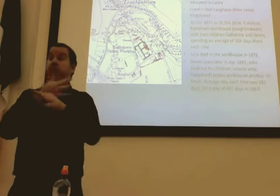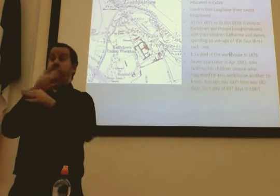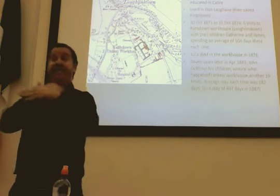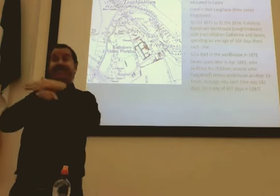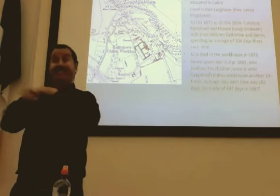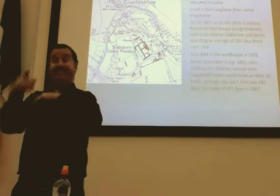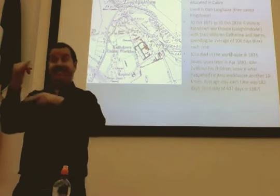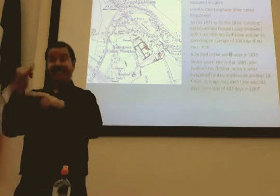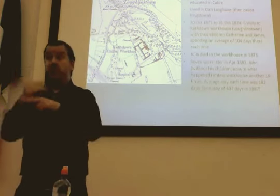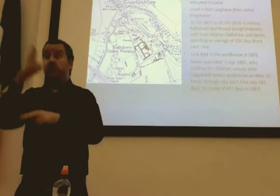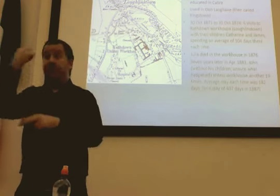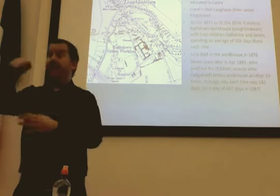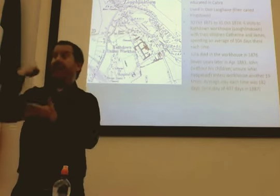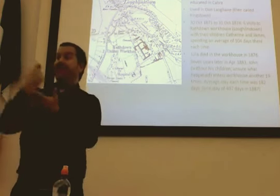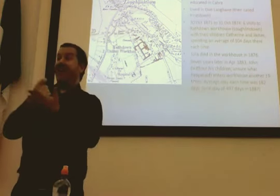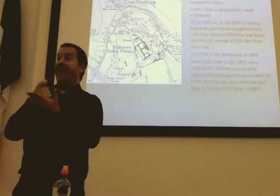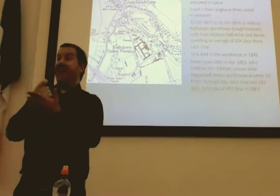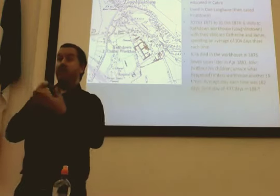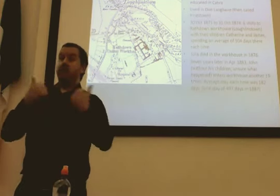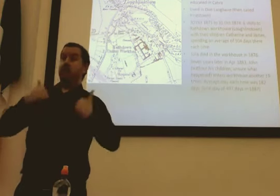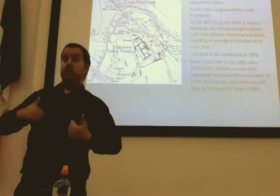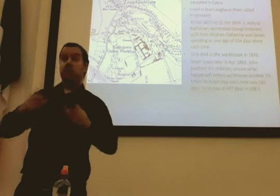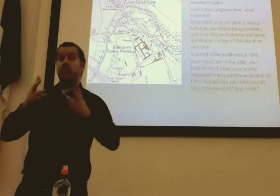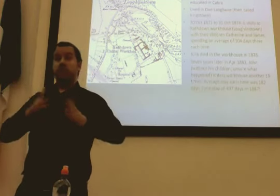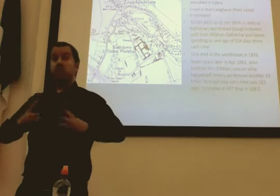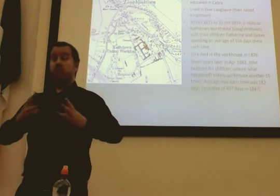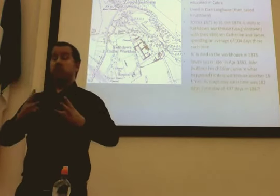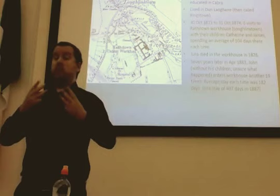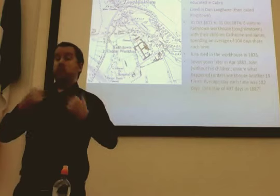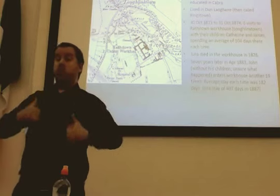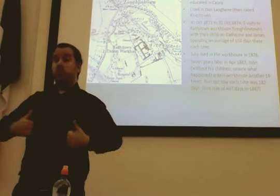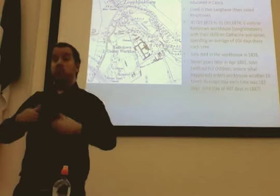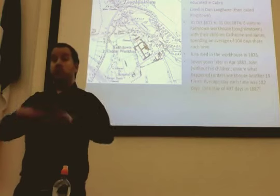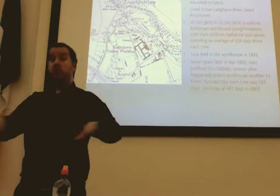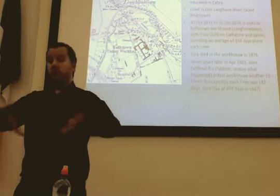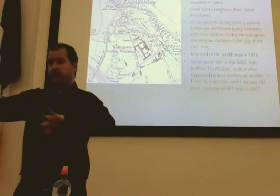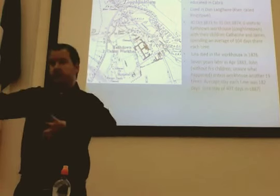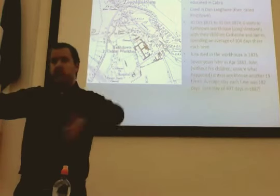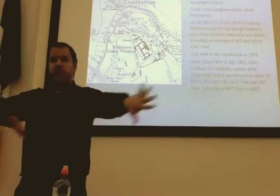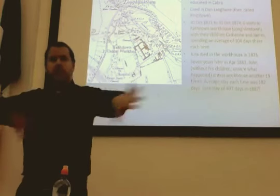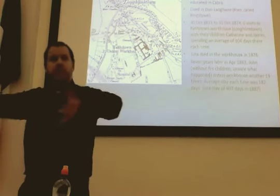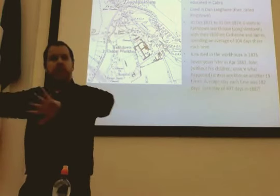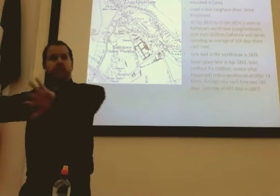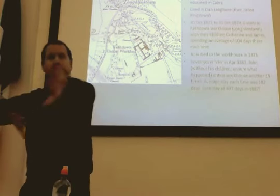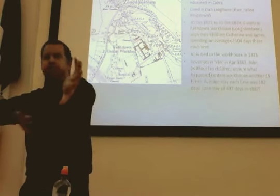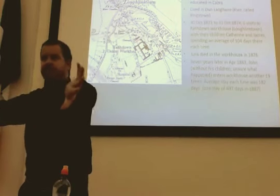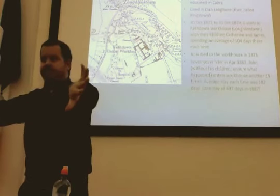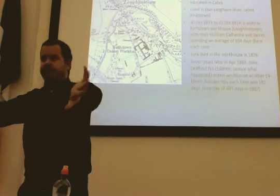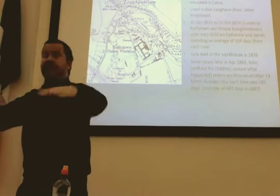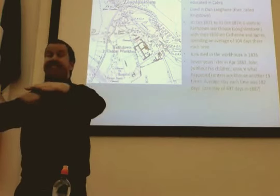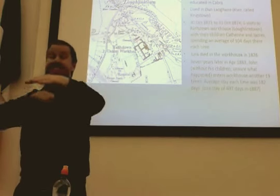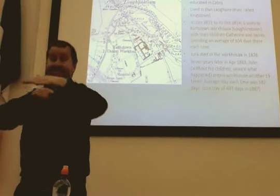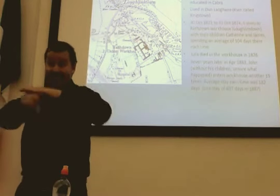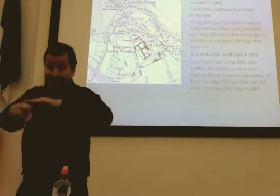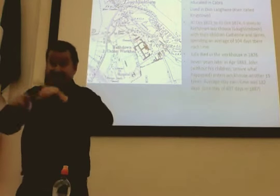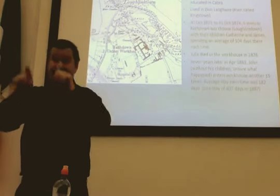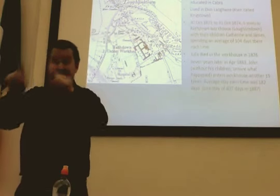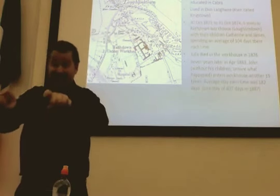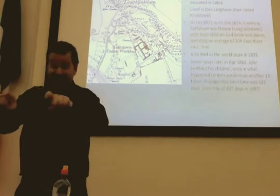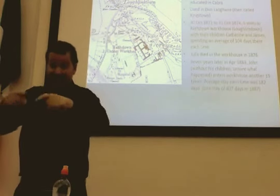workhouse as well. So the whole family at the time went in. And remember, like I said, the women, children, and the fathers